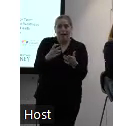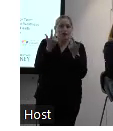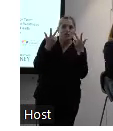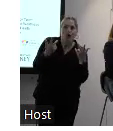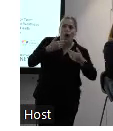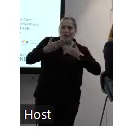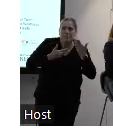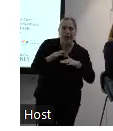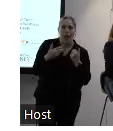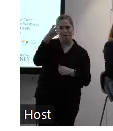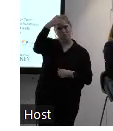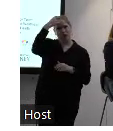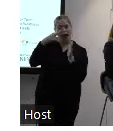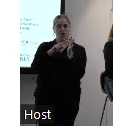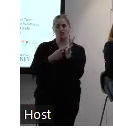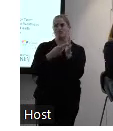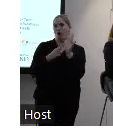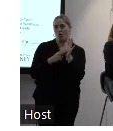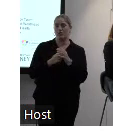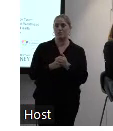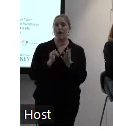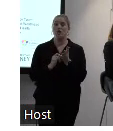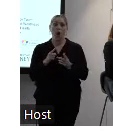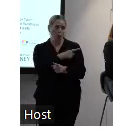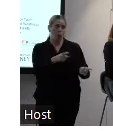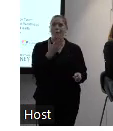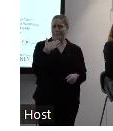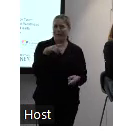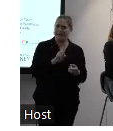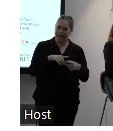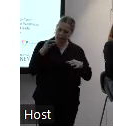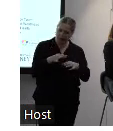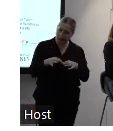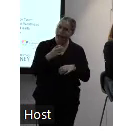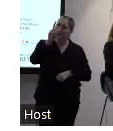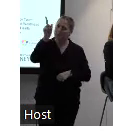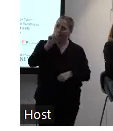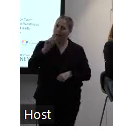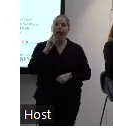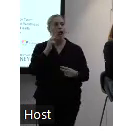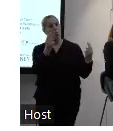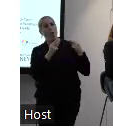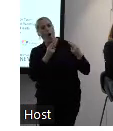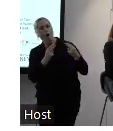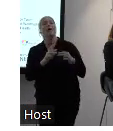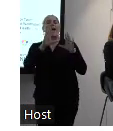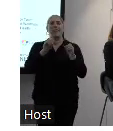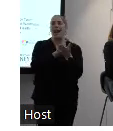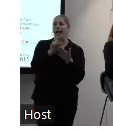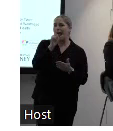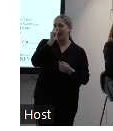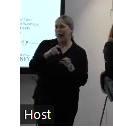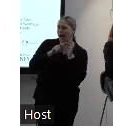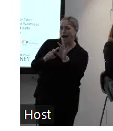of the mindfulness process, and then we'll also have some time afterwards to ask Pat and Rita any questions. Neural Networks